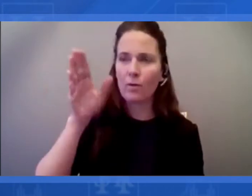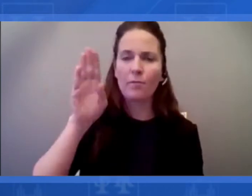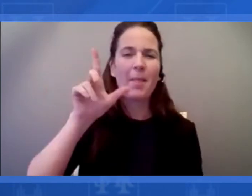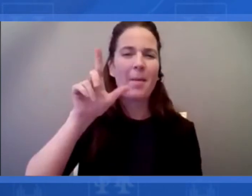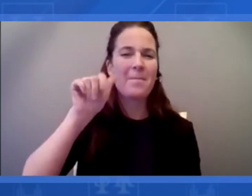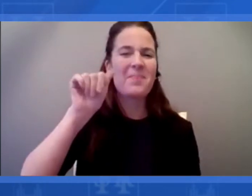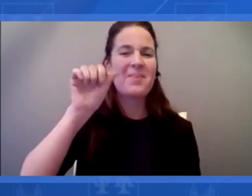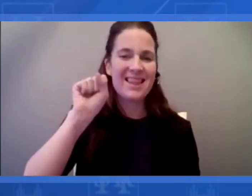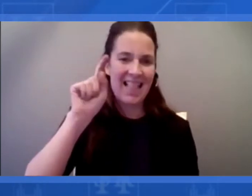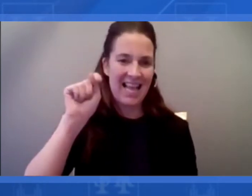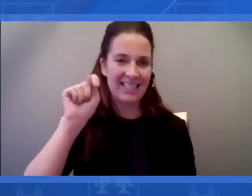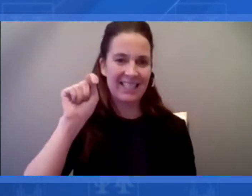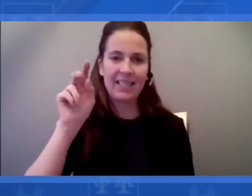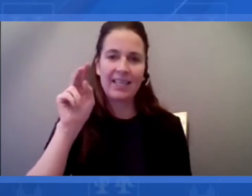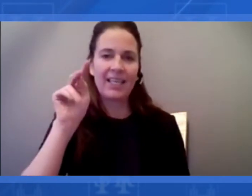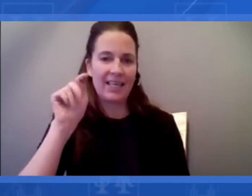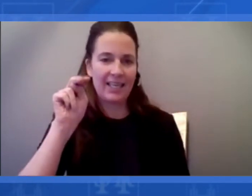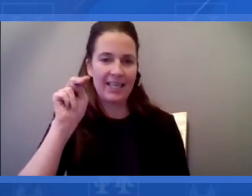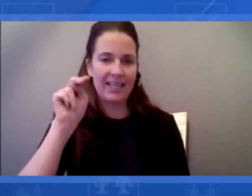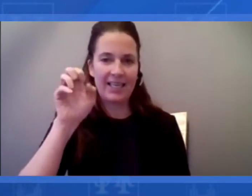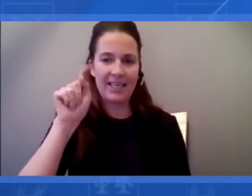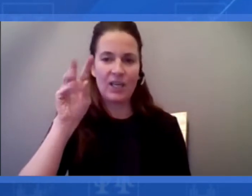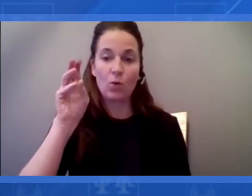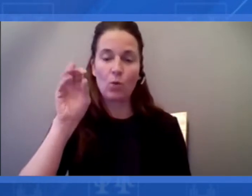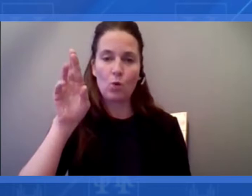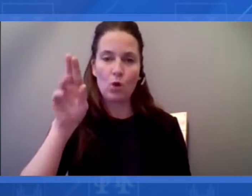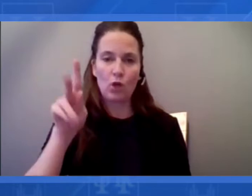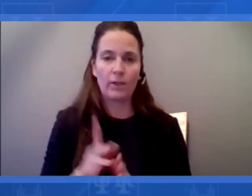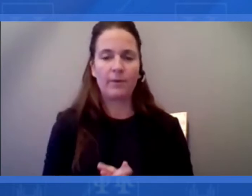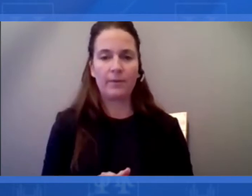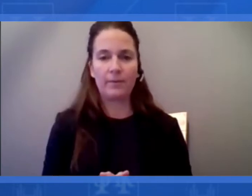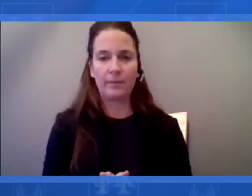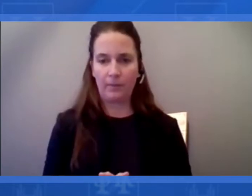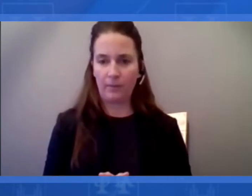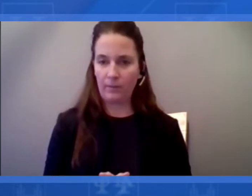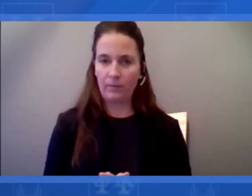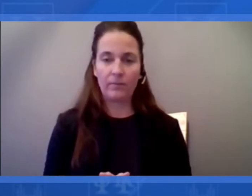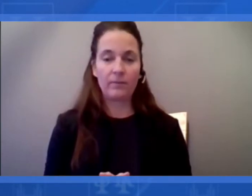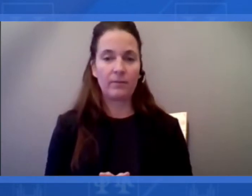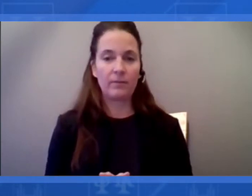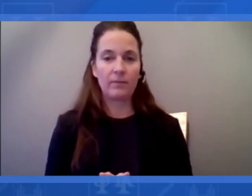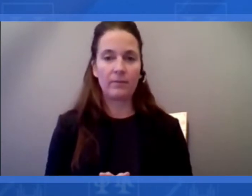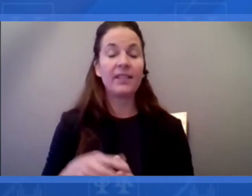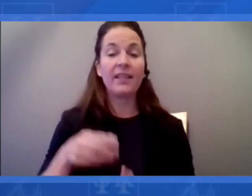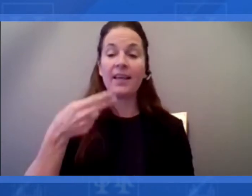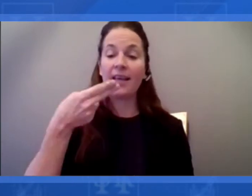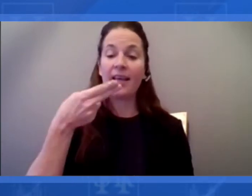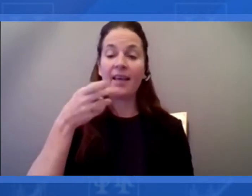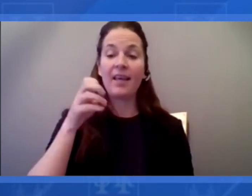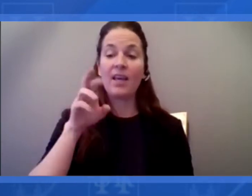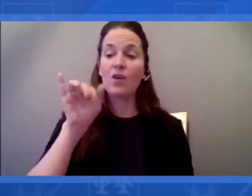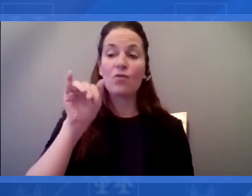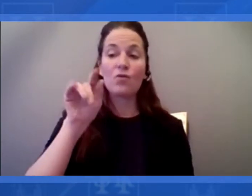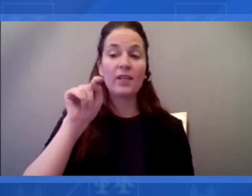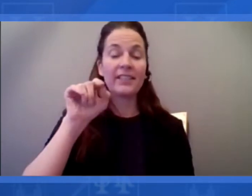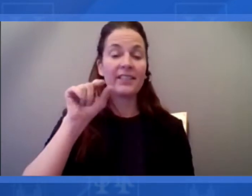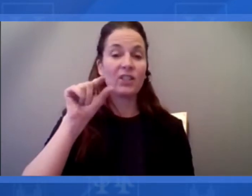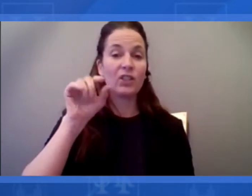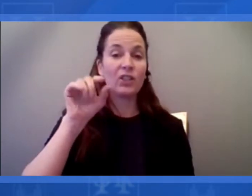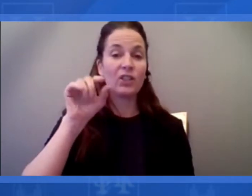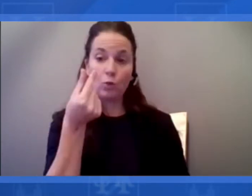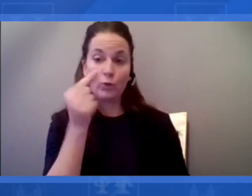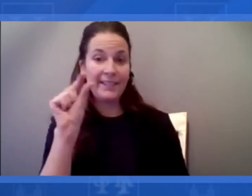network. We've also enhanced connectivity at Heritage Green. A key focus for